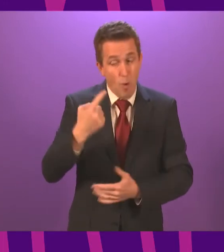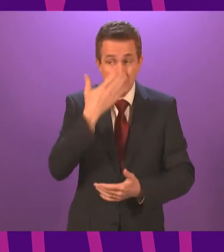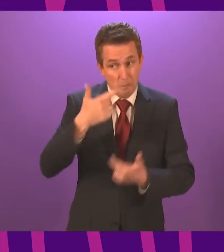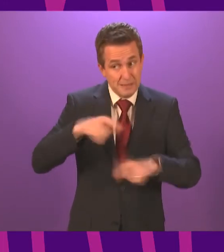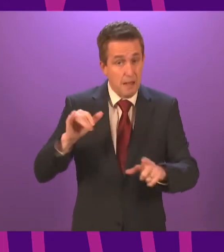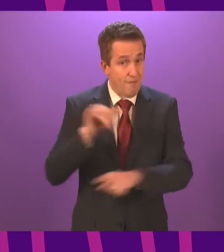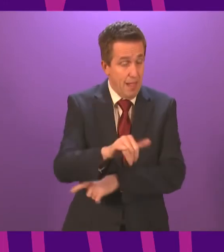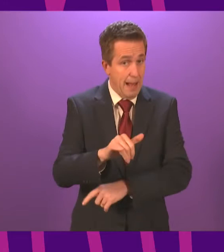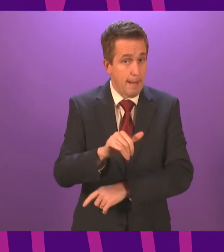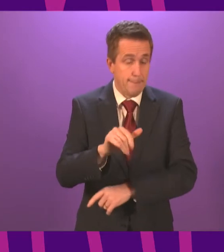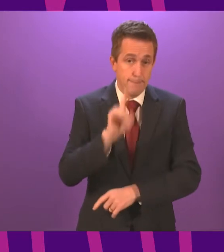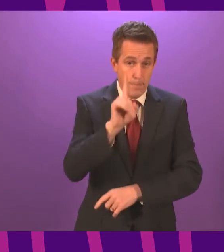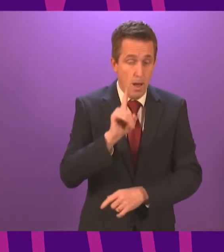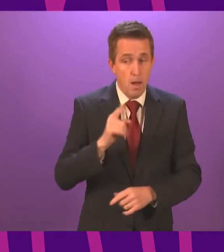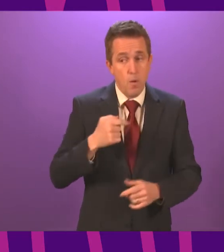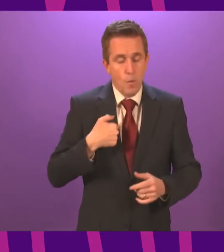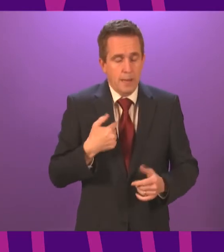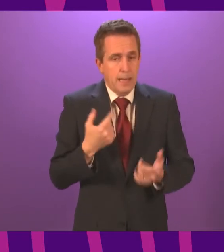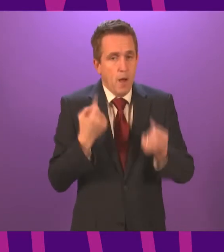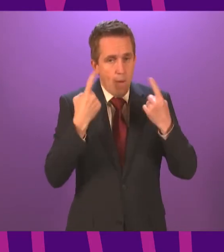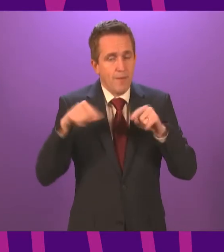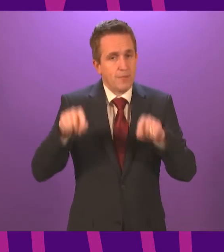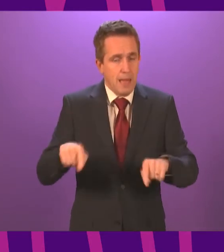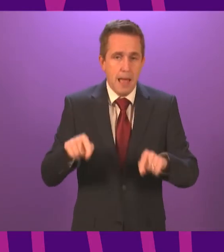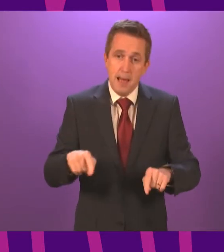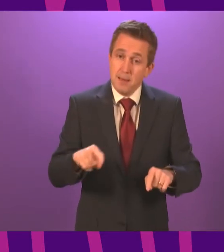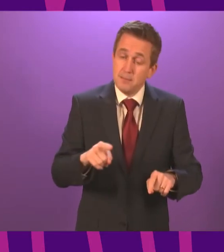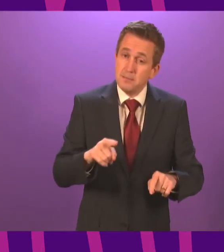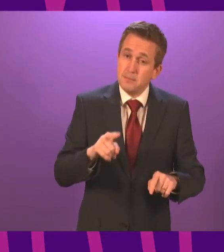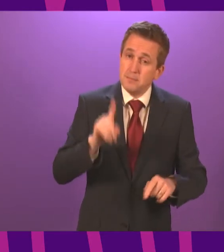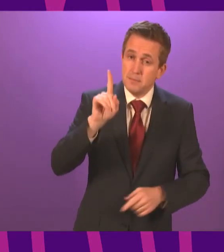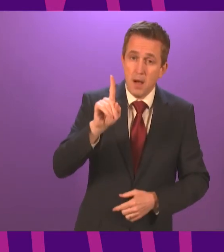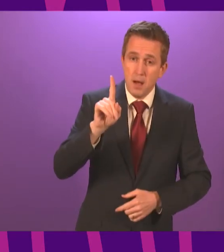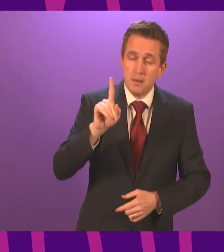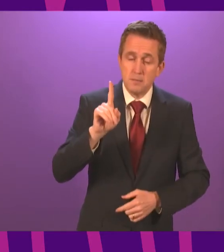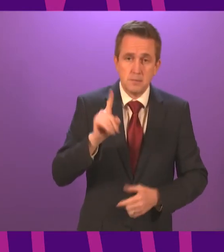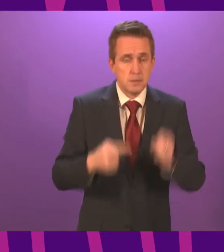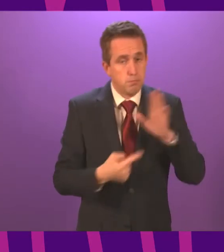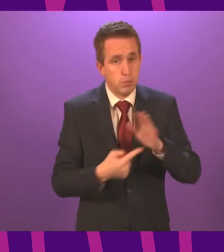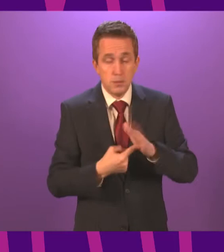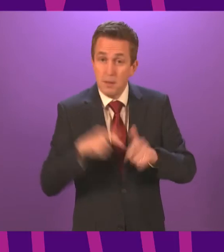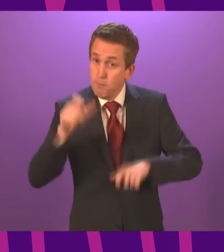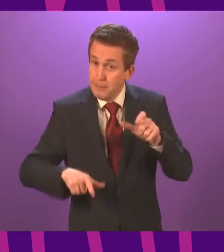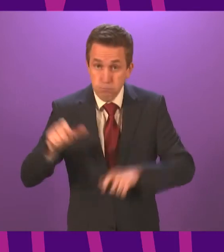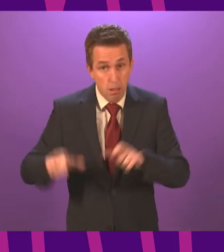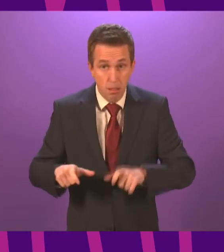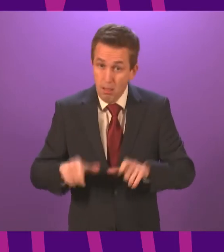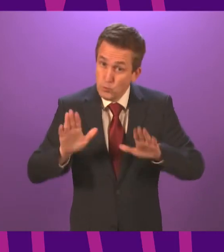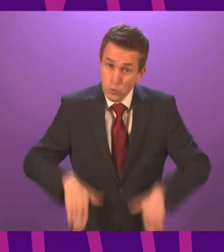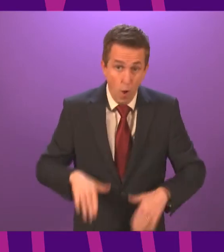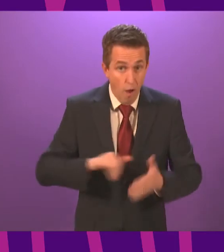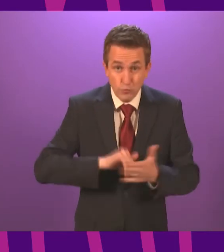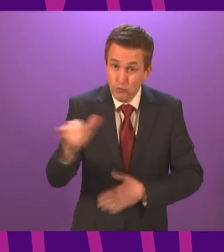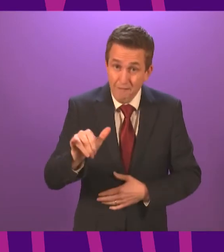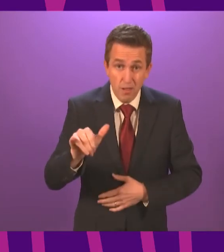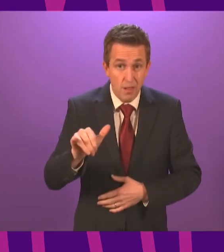that's well made. It's one that we absolutely recognise. But again, we would stress the case that it is really important that people don't unnecessarily travel, and